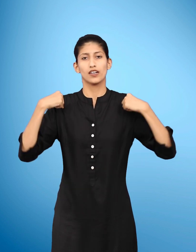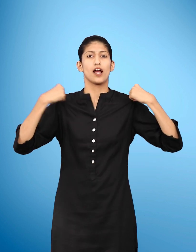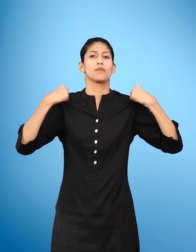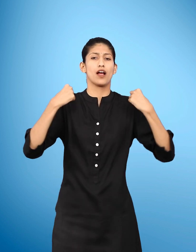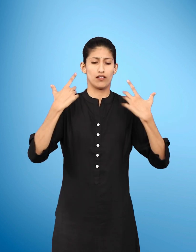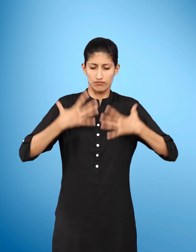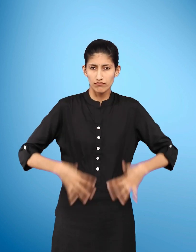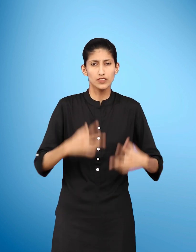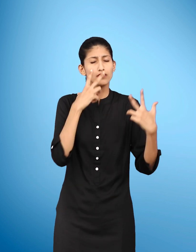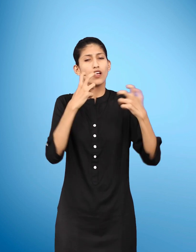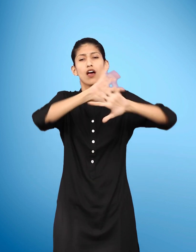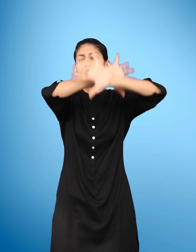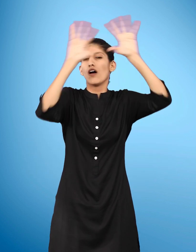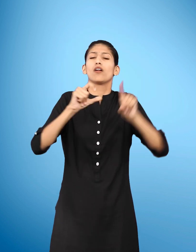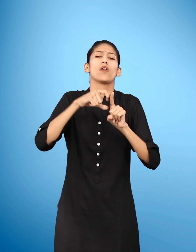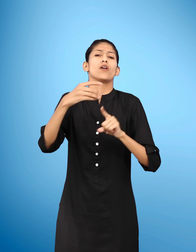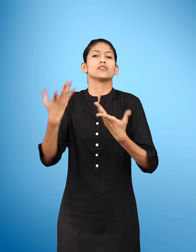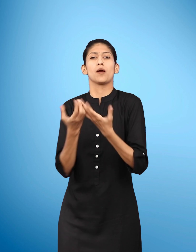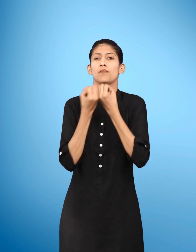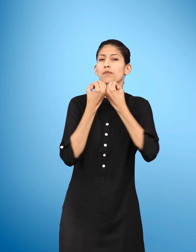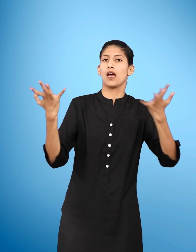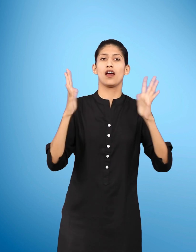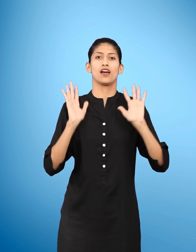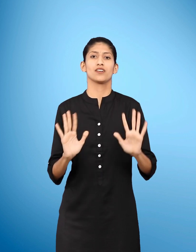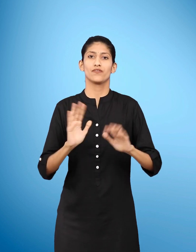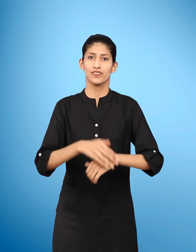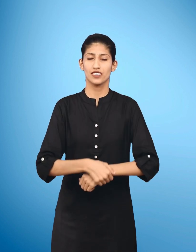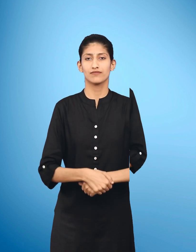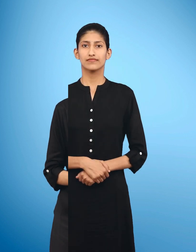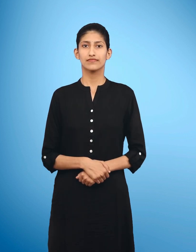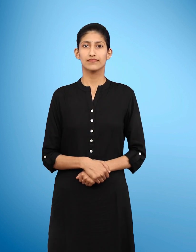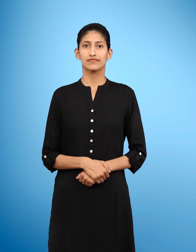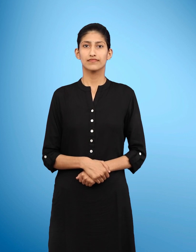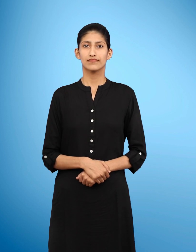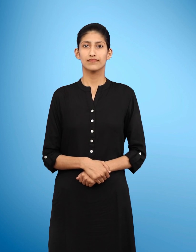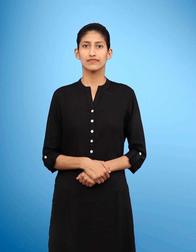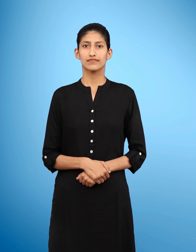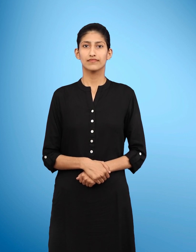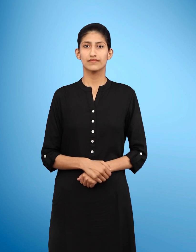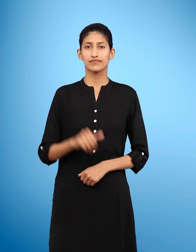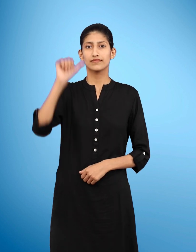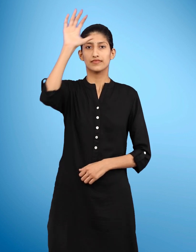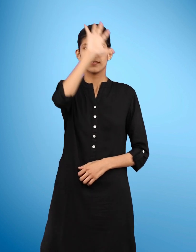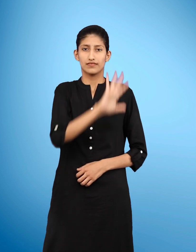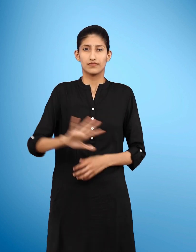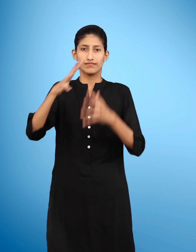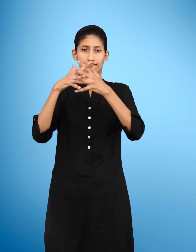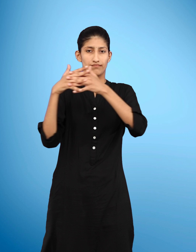horses, elephants, chariots, and fine cloth. Around 200 years later,